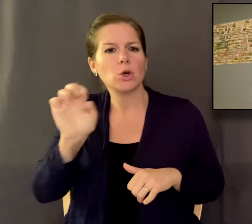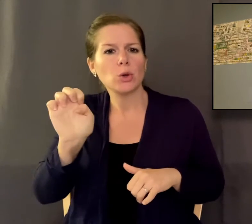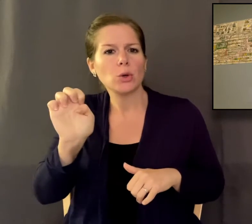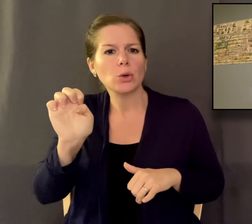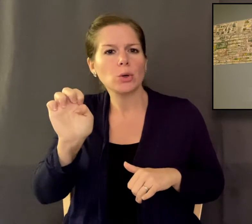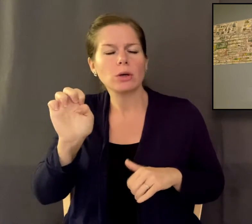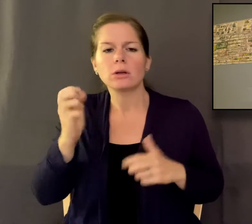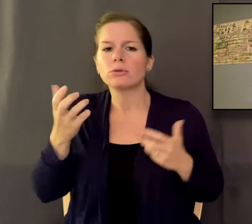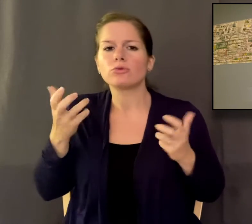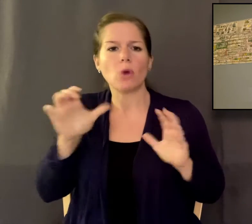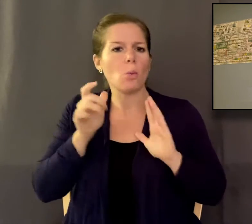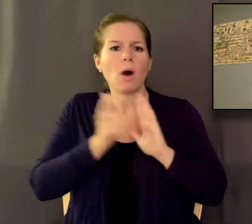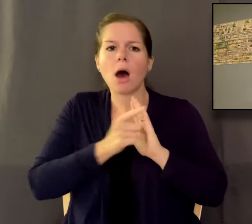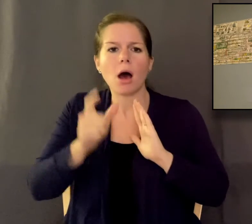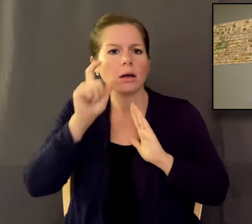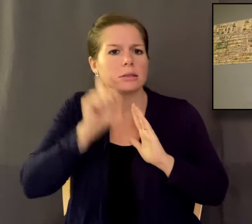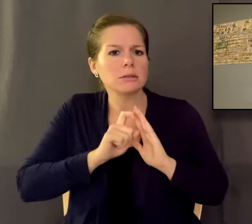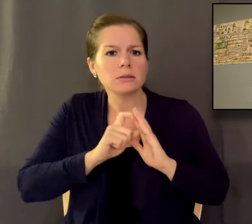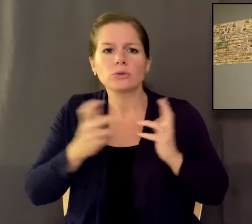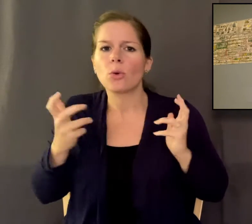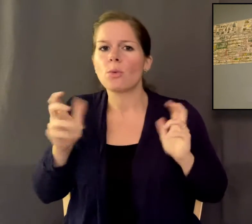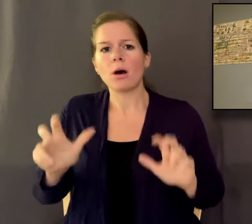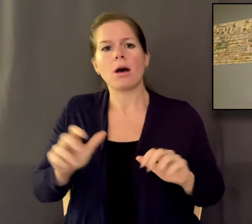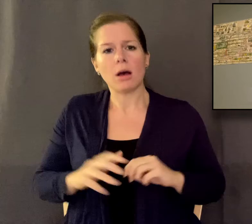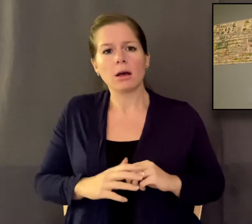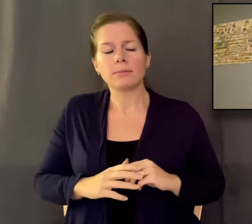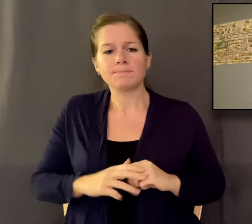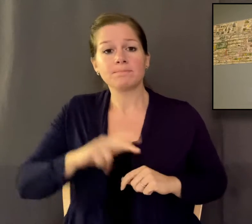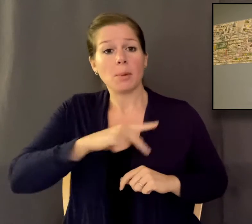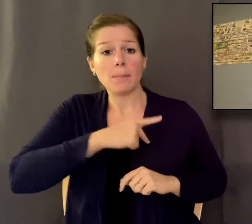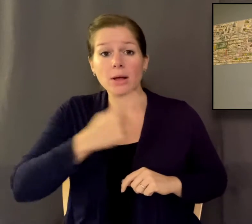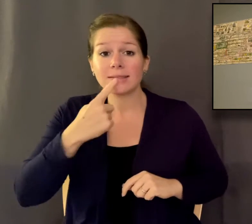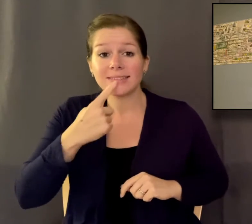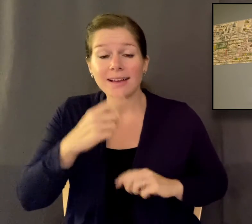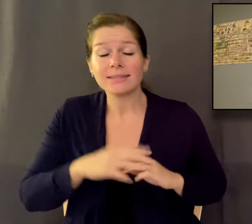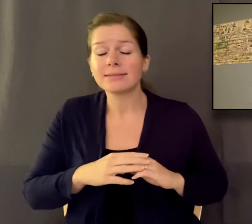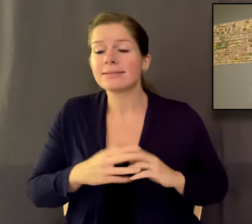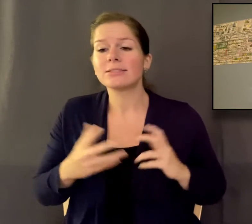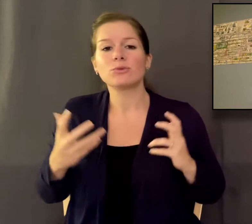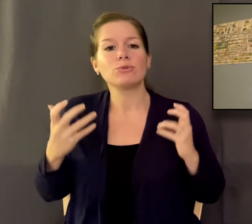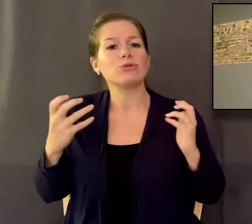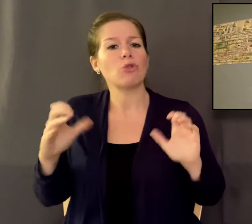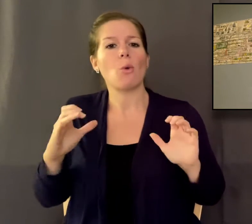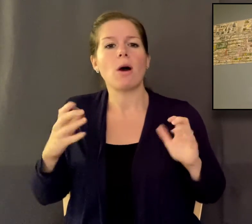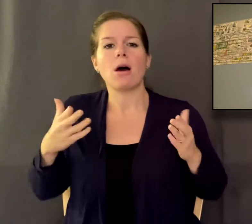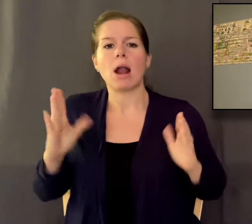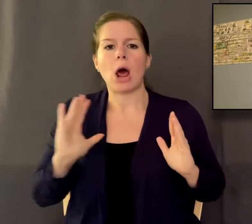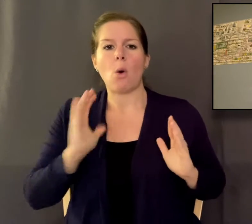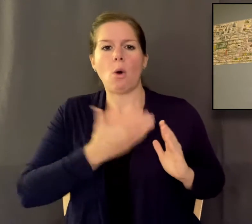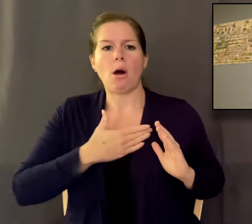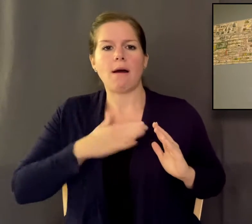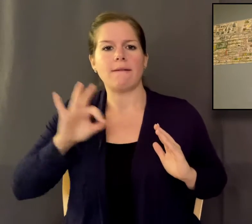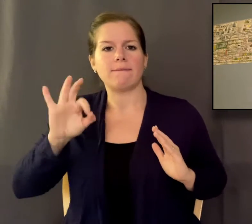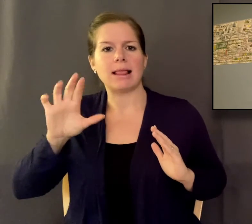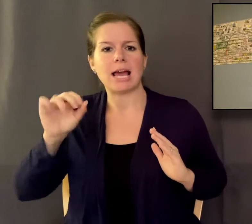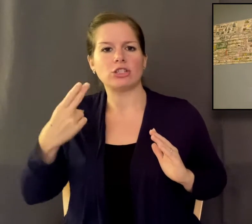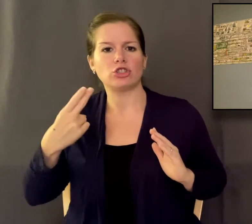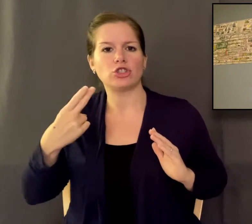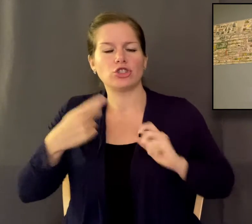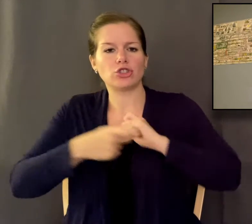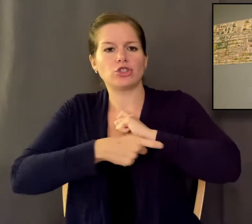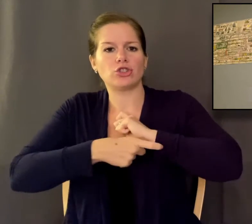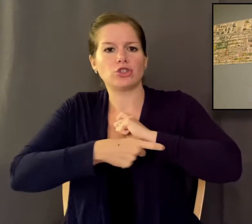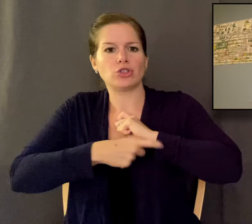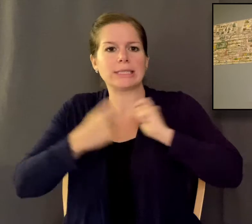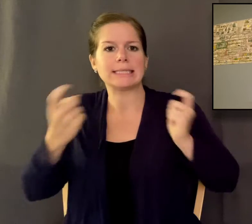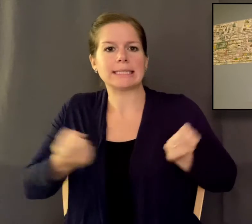any, Paul says elsewhere in Scripture, make no provision for the flesh, right? We don't want to give in or allow ourselves